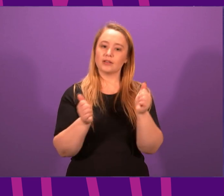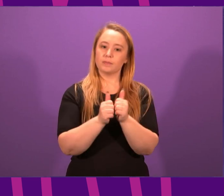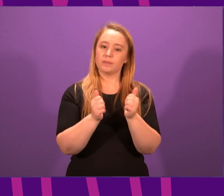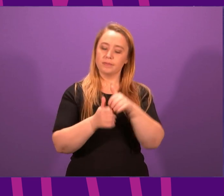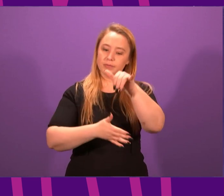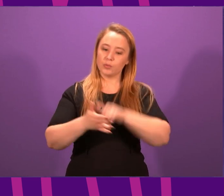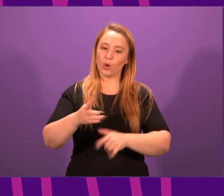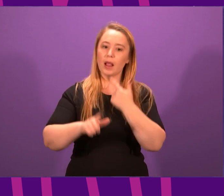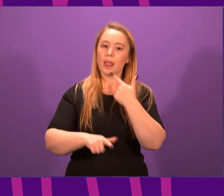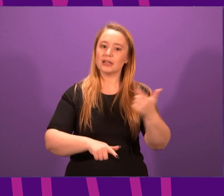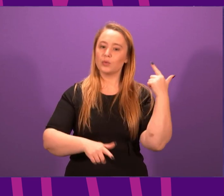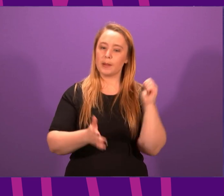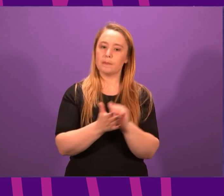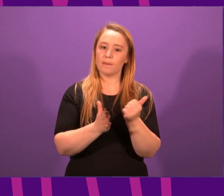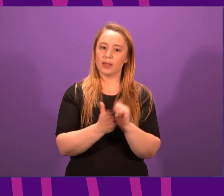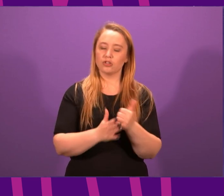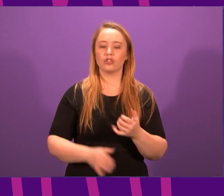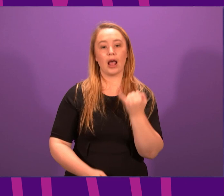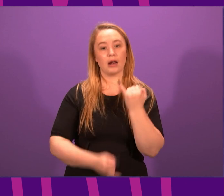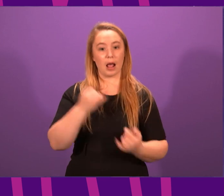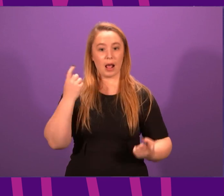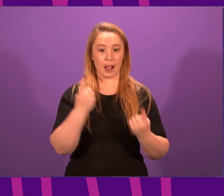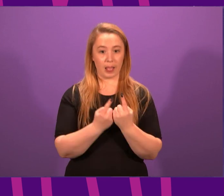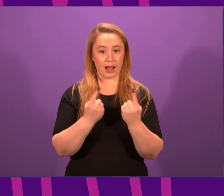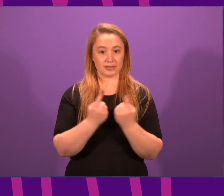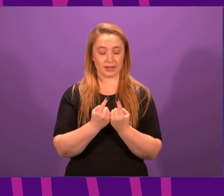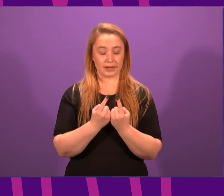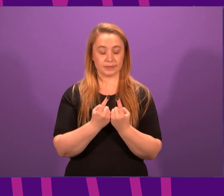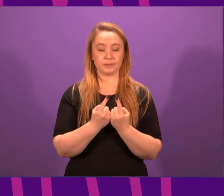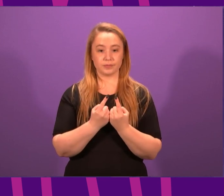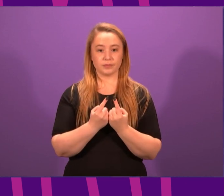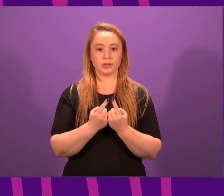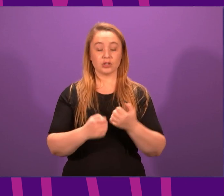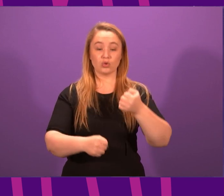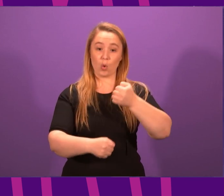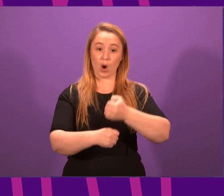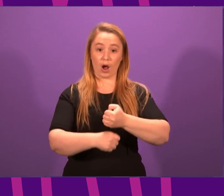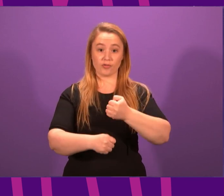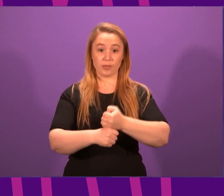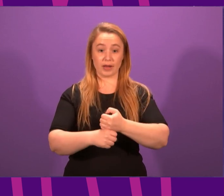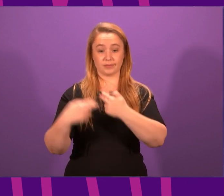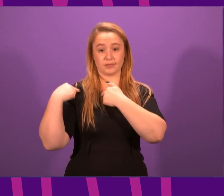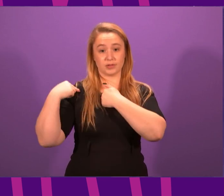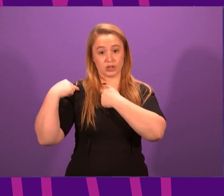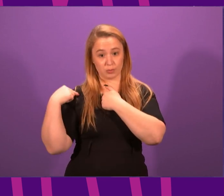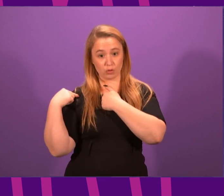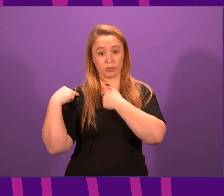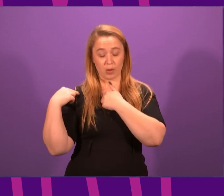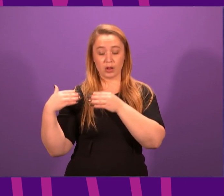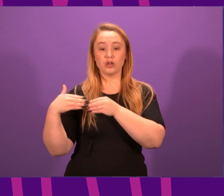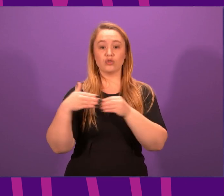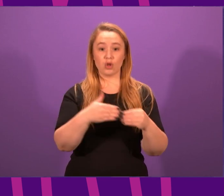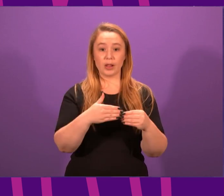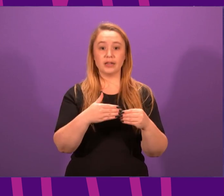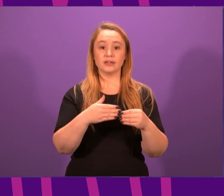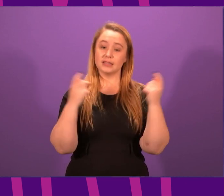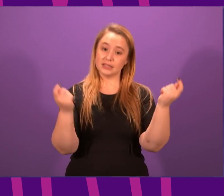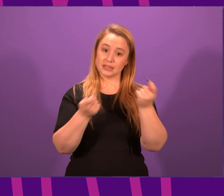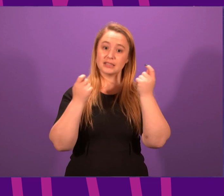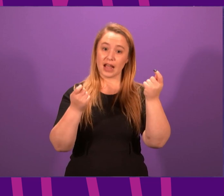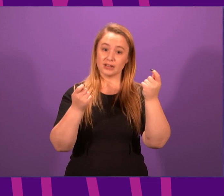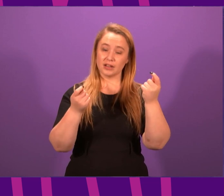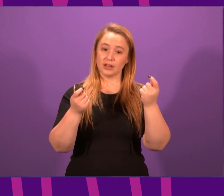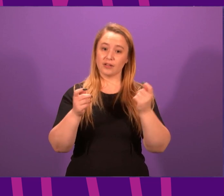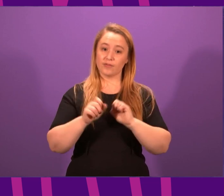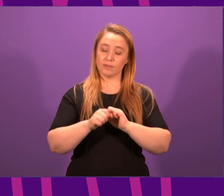week. And finally, Presiding Officer, we know that while government has the responsibility to lead, success against this